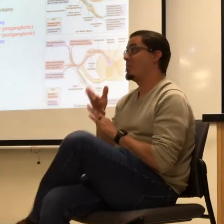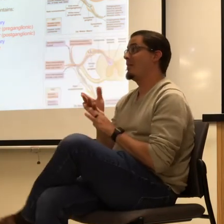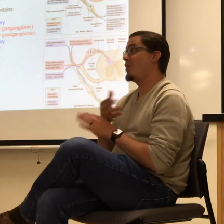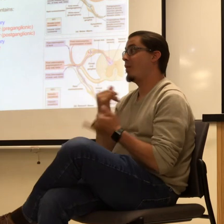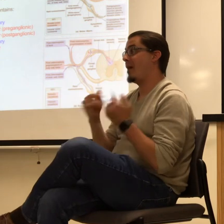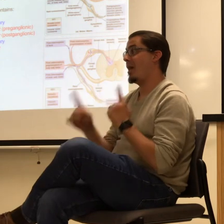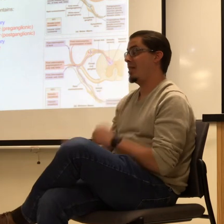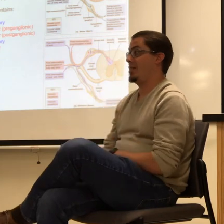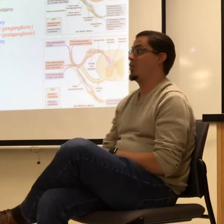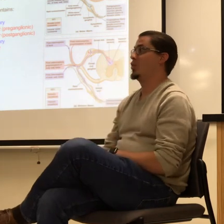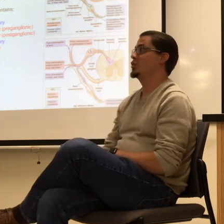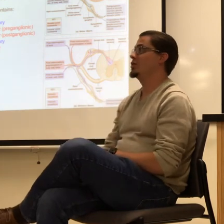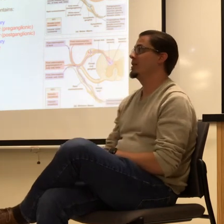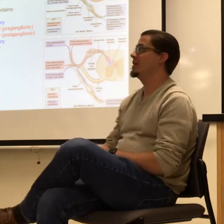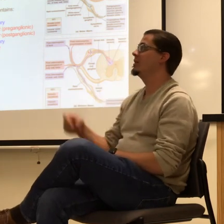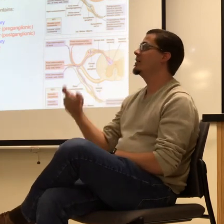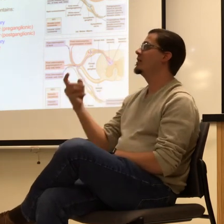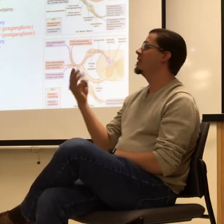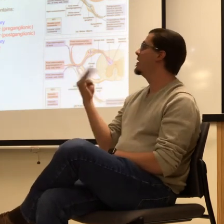14, white